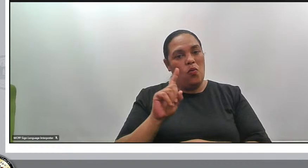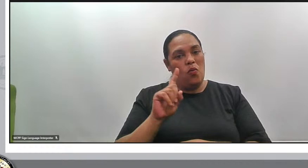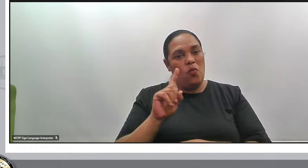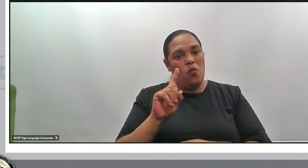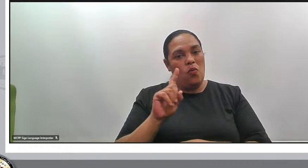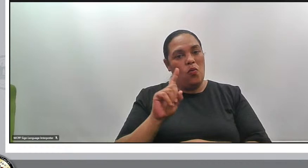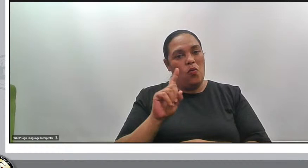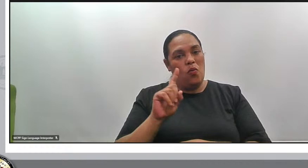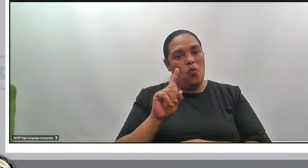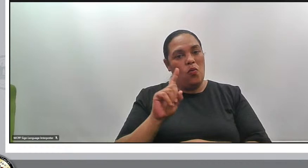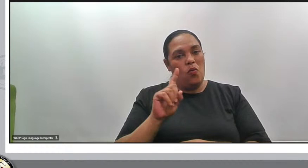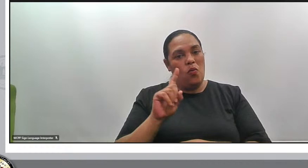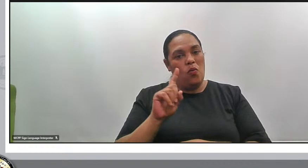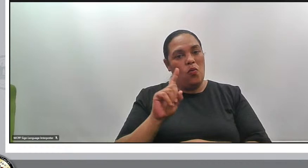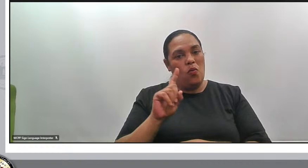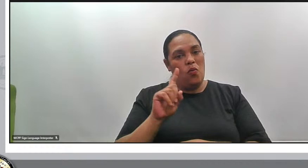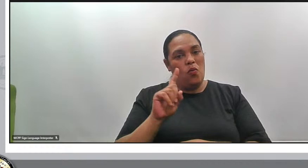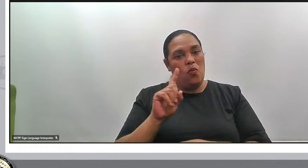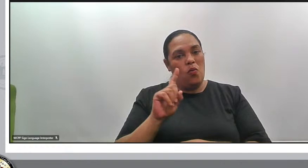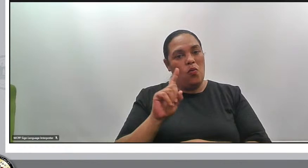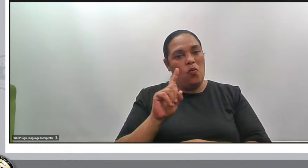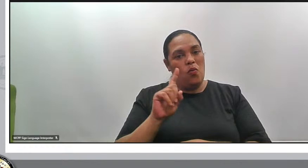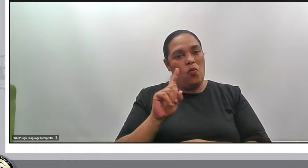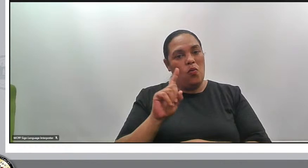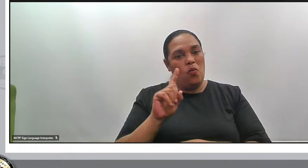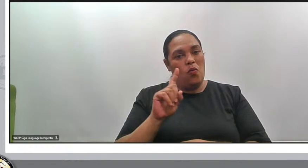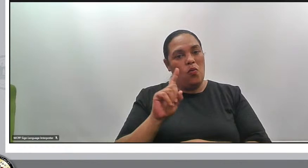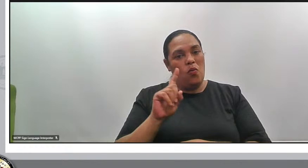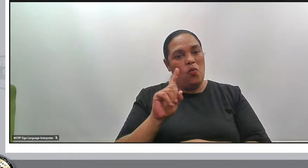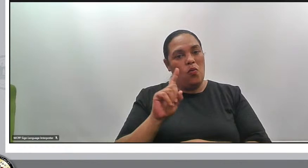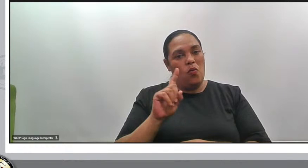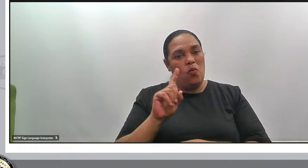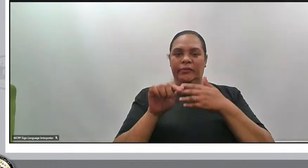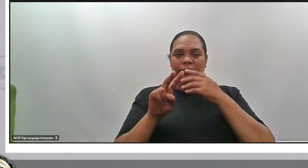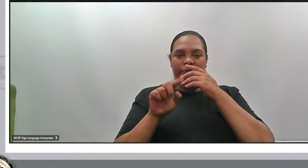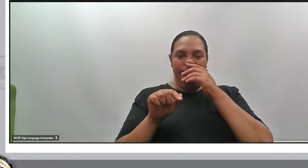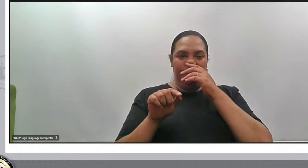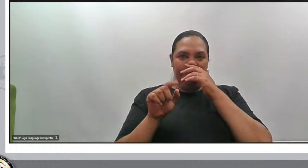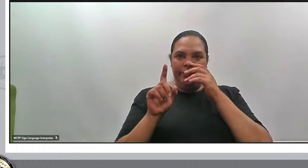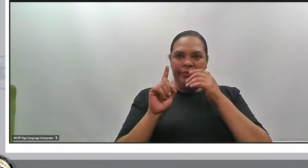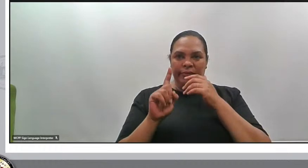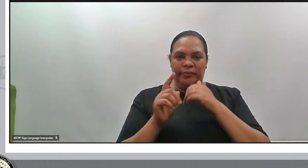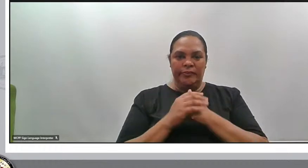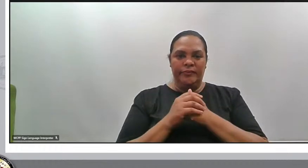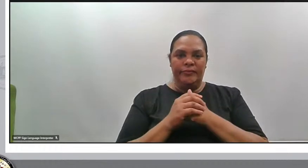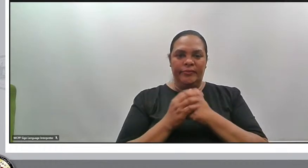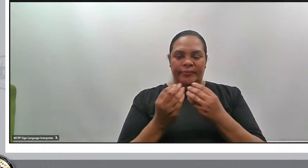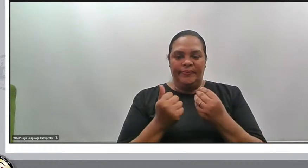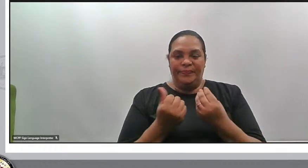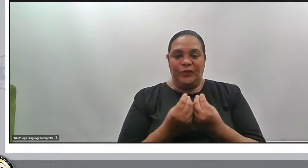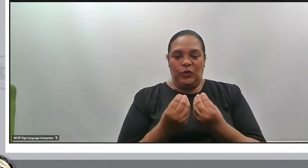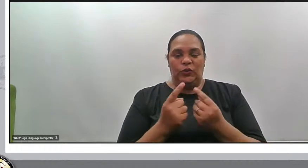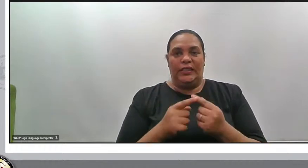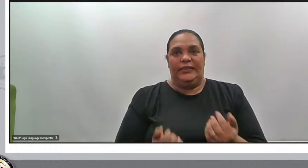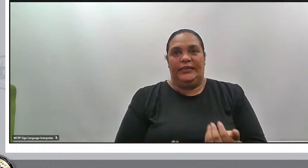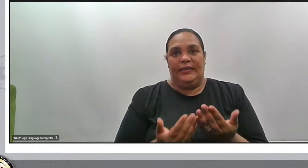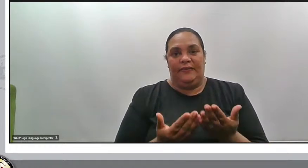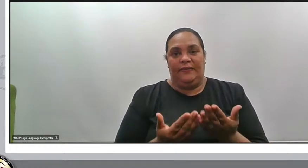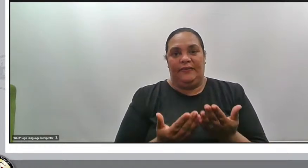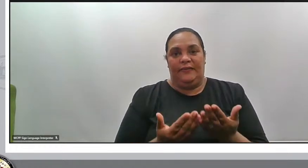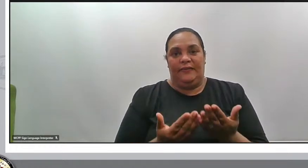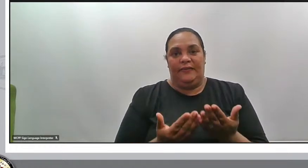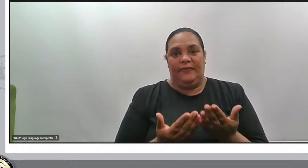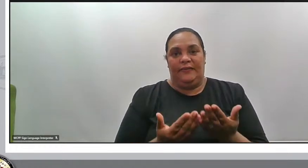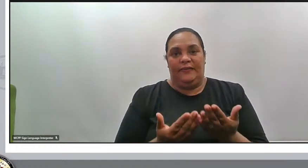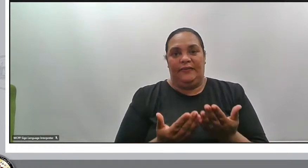made? Then on table 9.2.1, Goods and Services has a